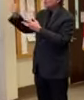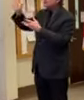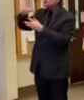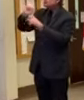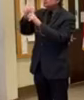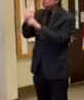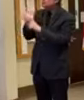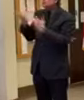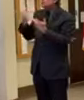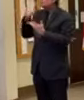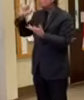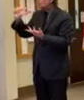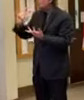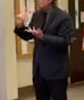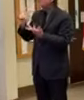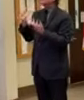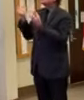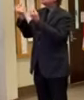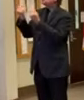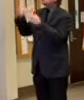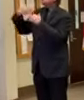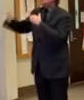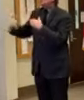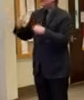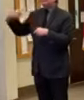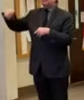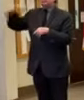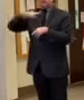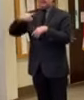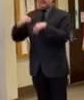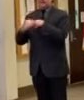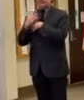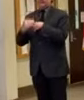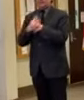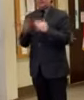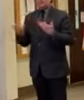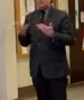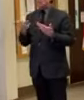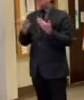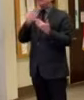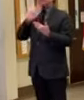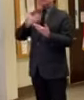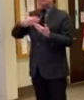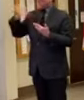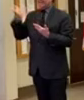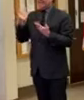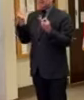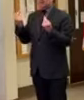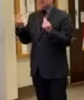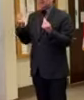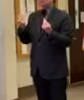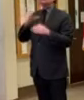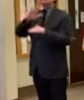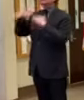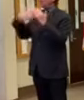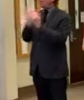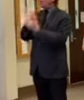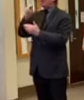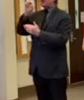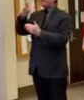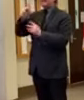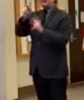responsible next steps. They have advised me that the most effective course of action is to direct all Nevadans to stay